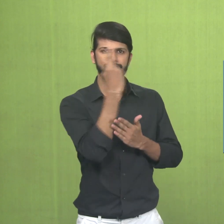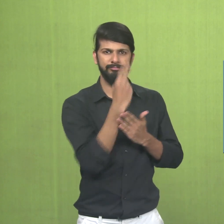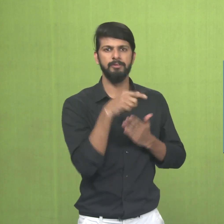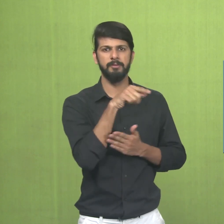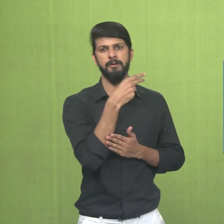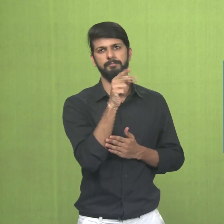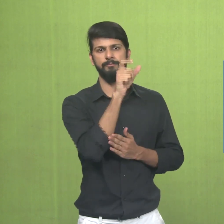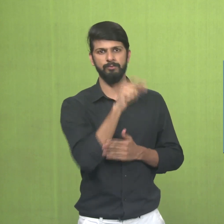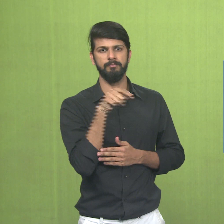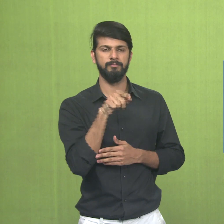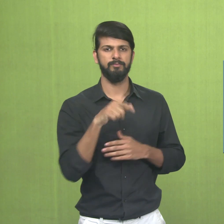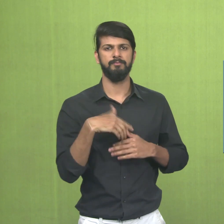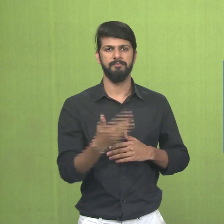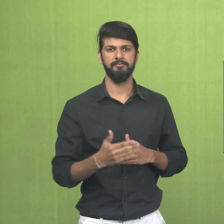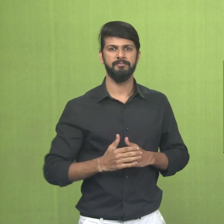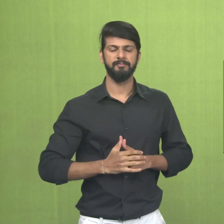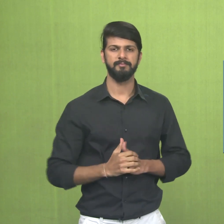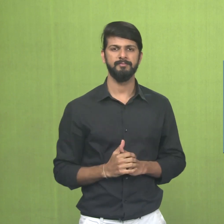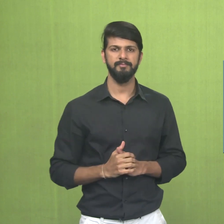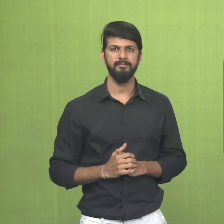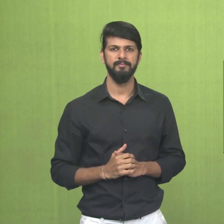Now we learn about the second painter and his painting.